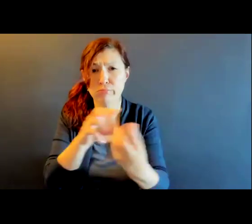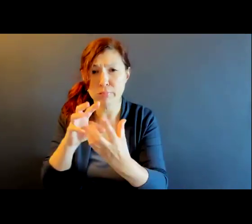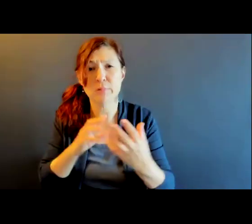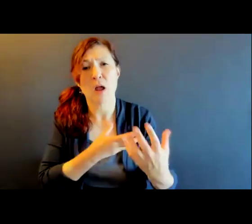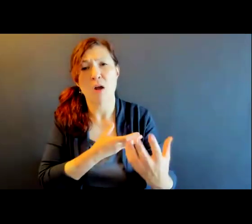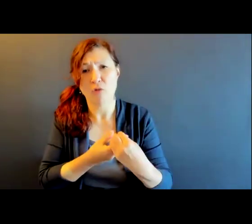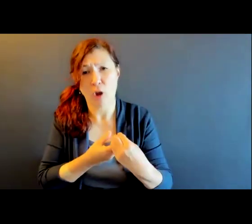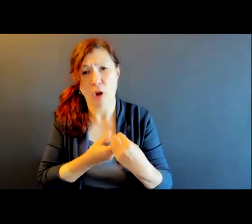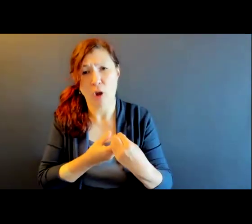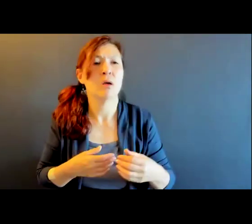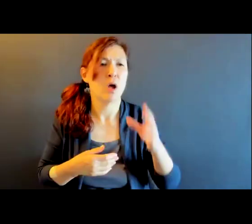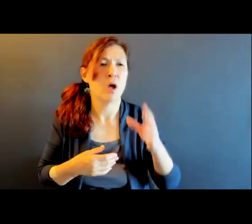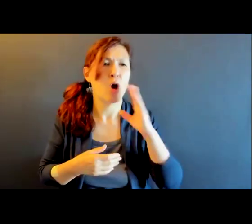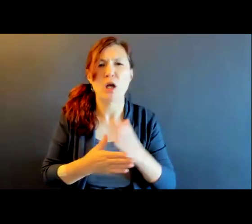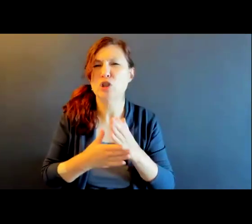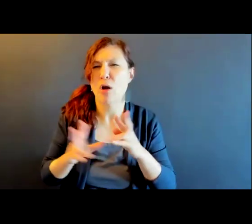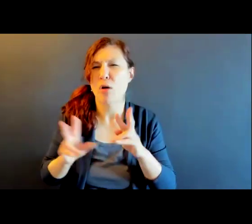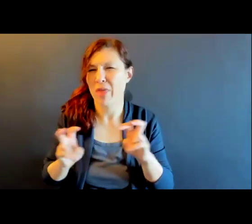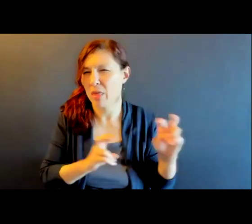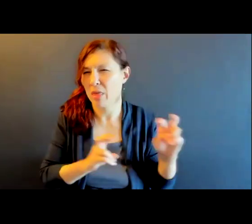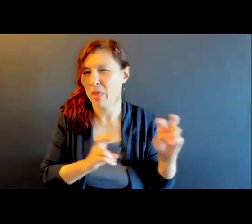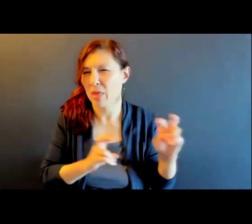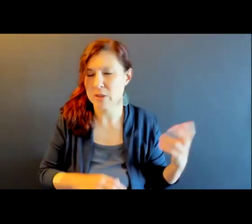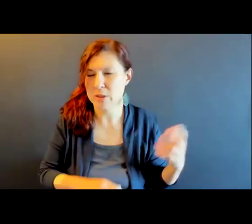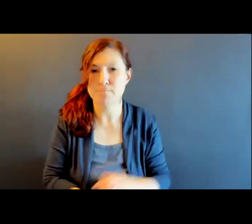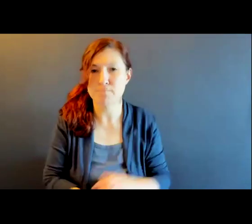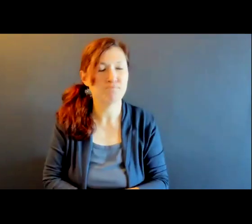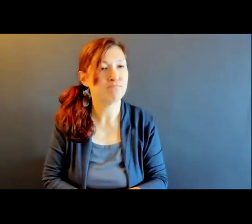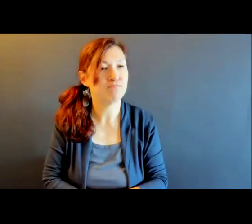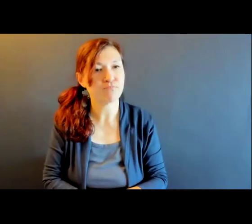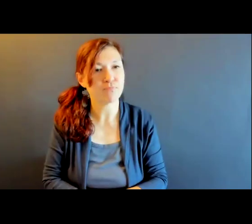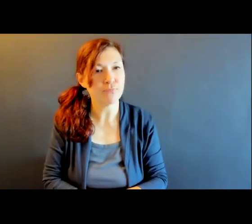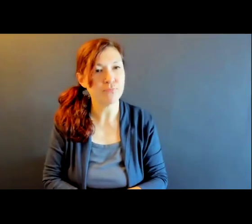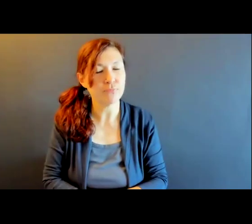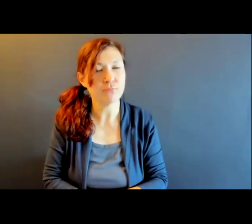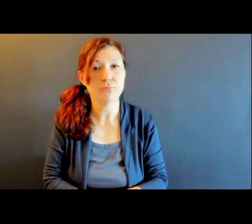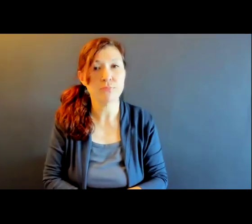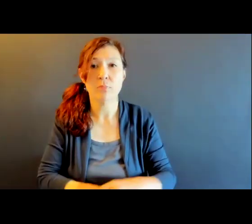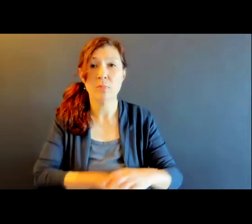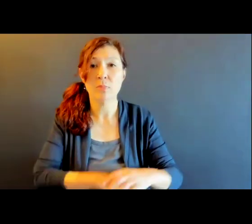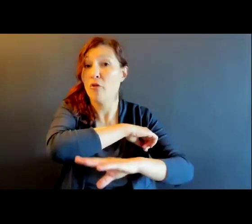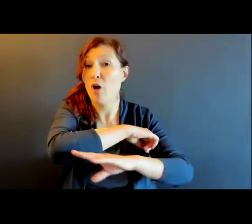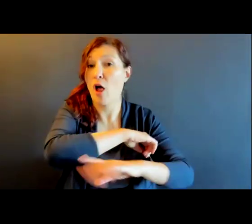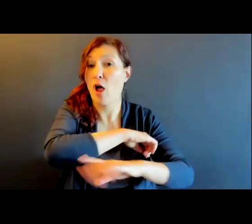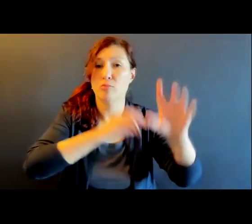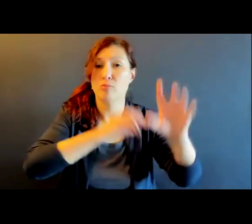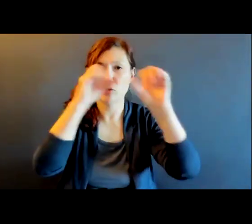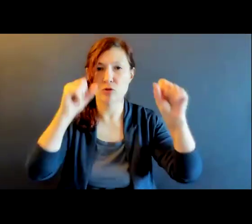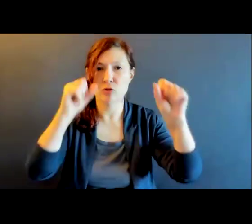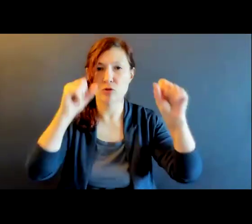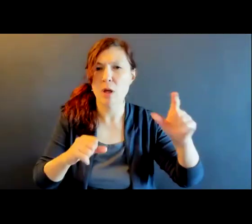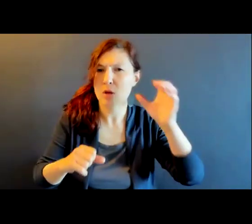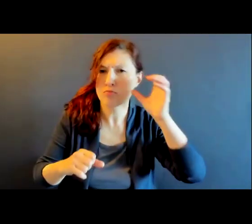preliminary themes coming out of the community engagement. And this fall, the superintendent will consider community